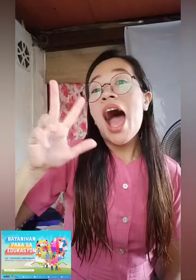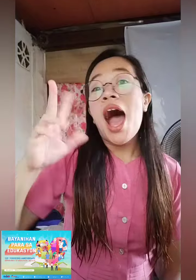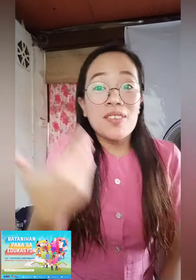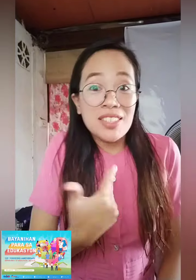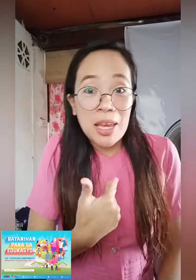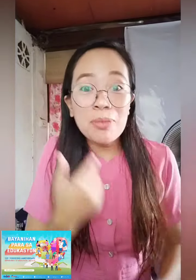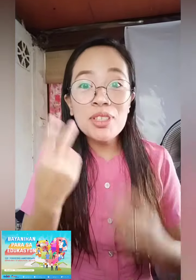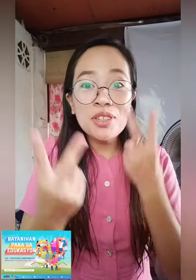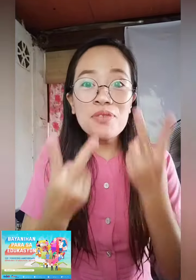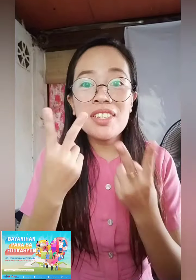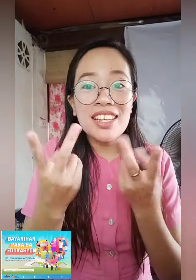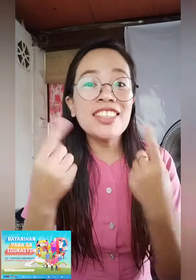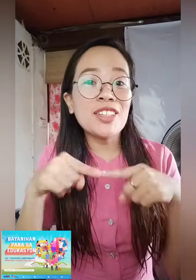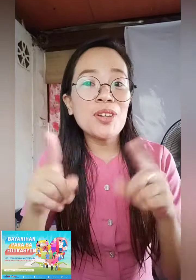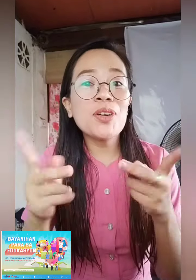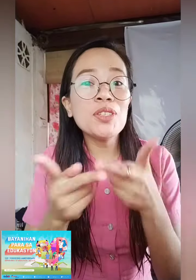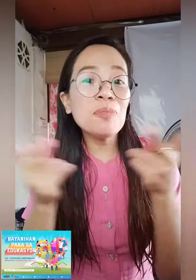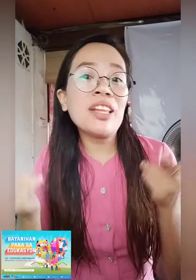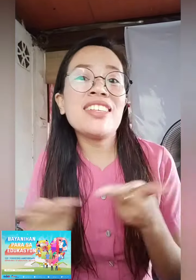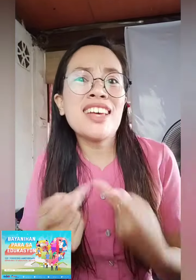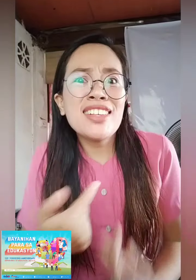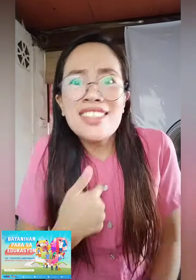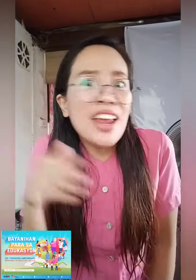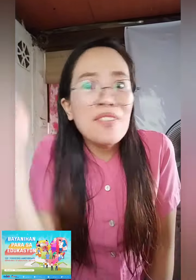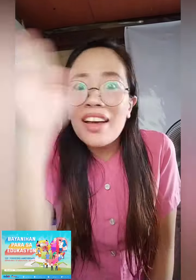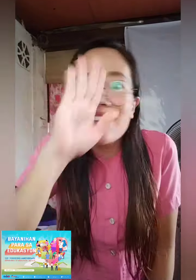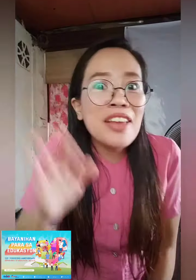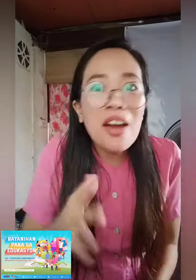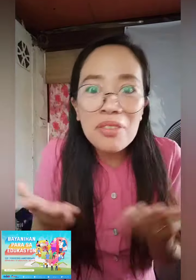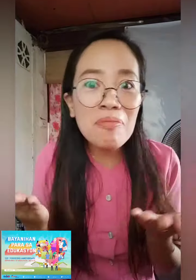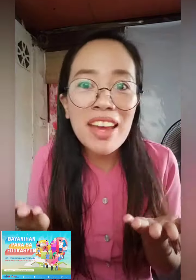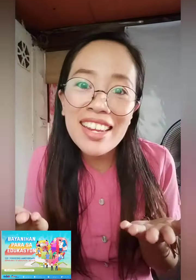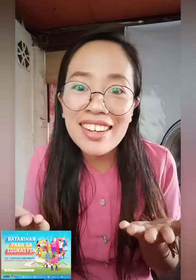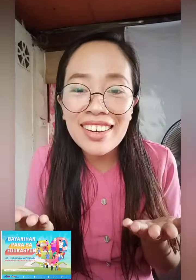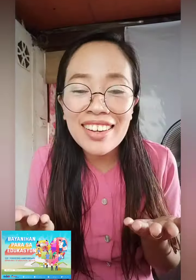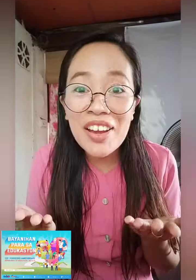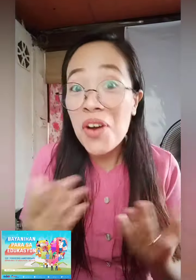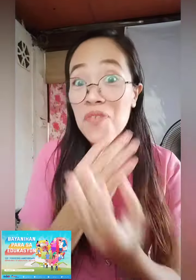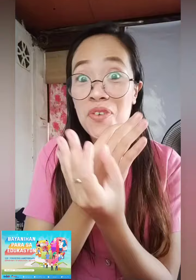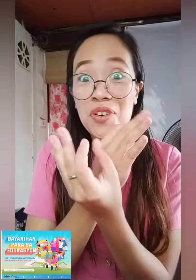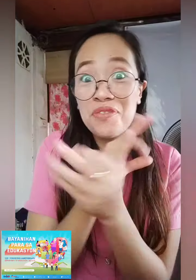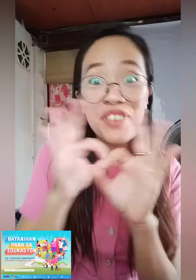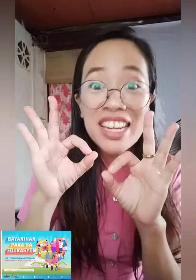I was able to visit and go to places that I've never been for free.